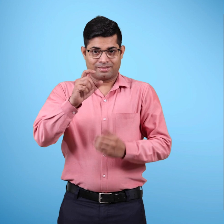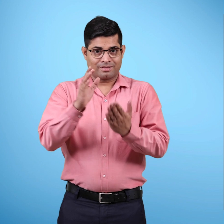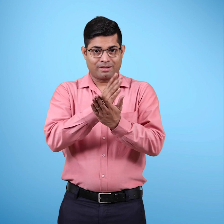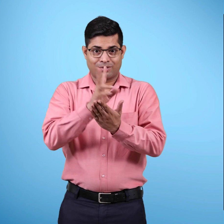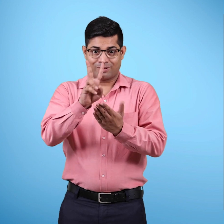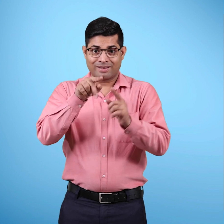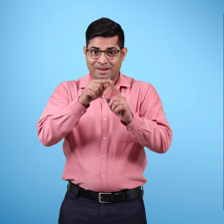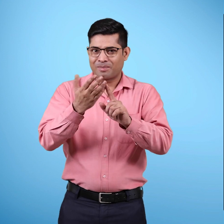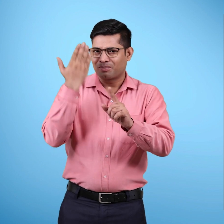In Chapter 2,